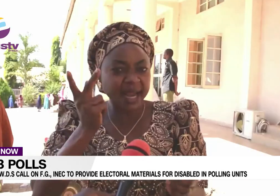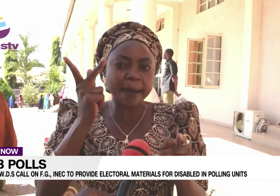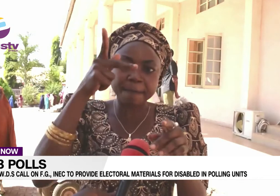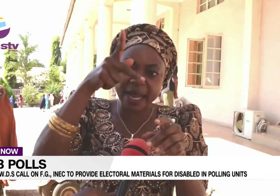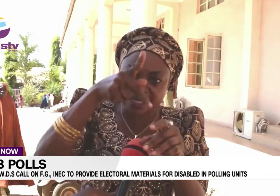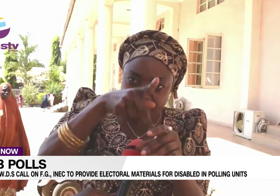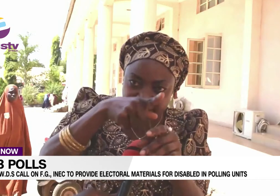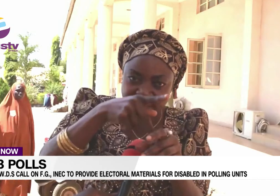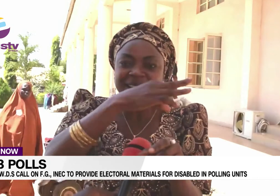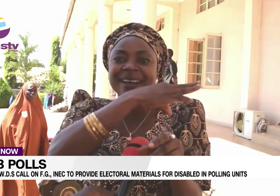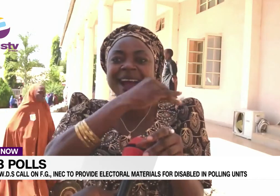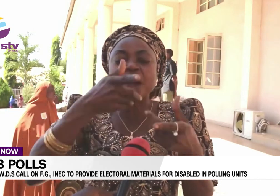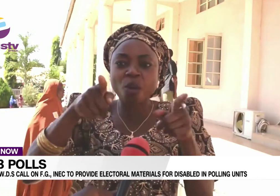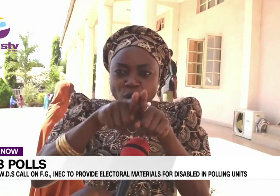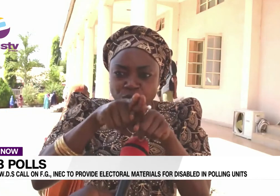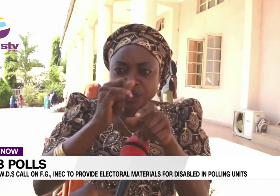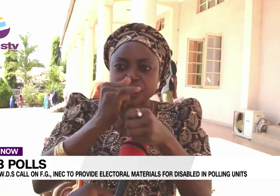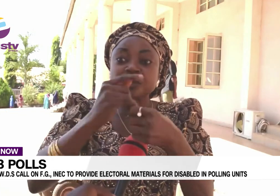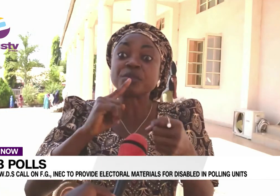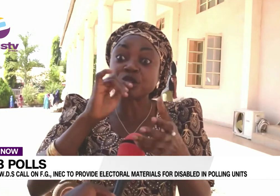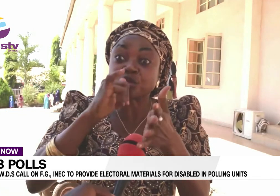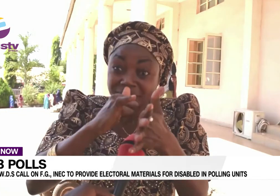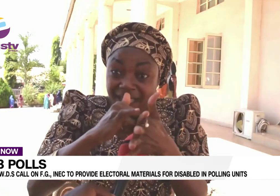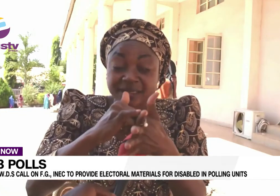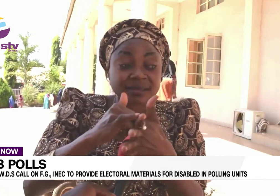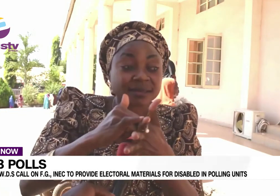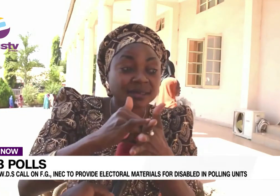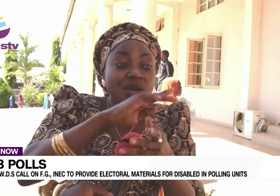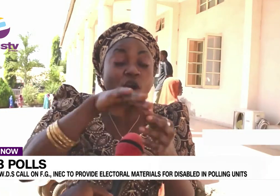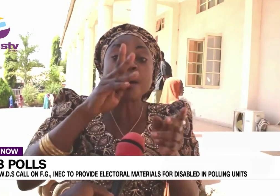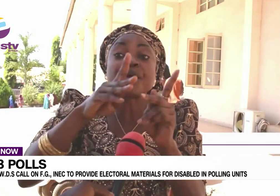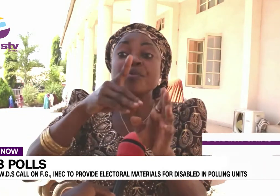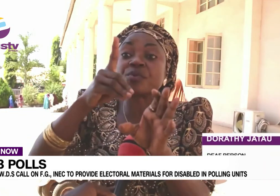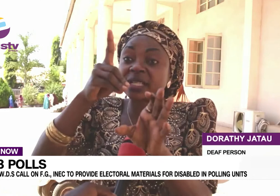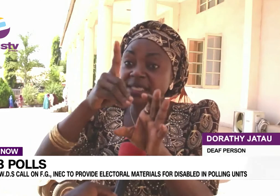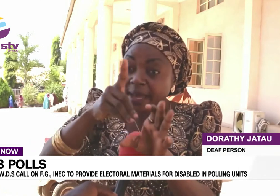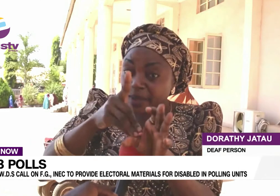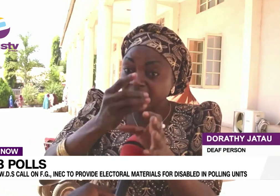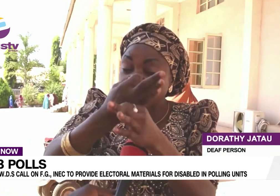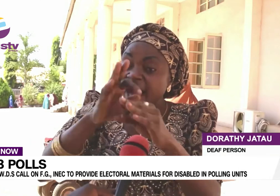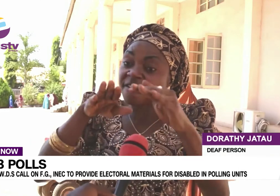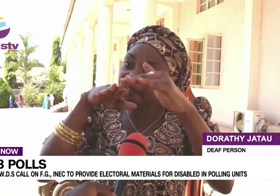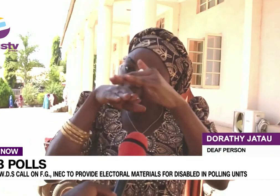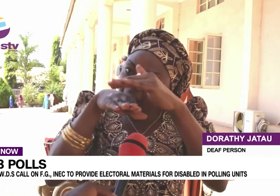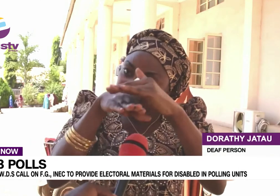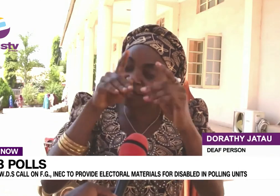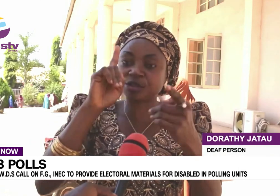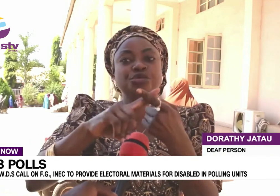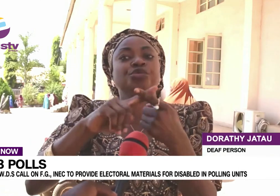is ability in disabilities. They should make sure that all people with disability have free access